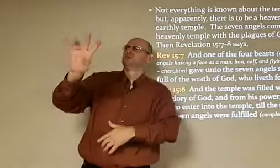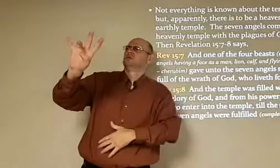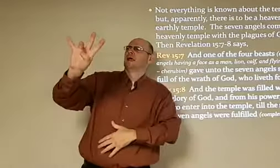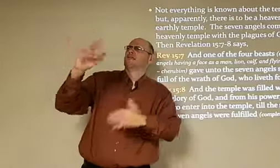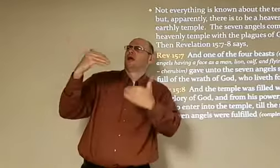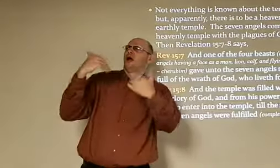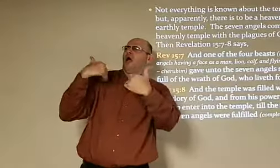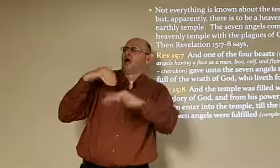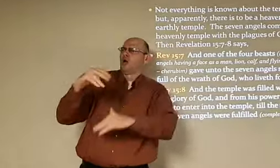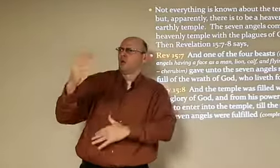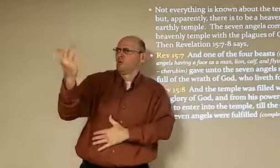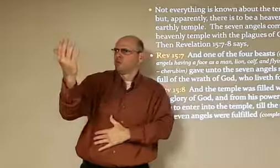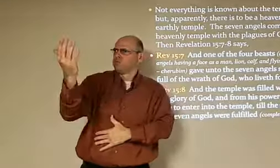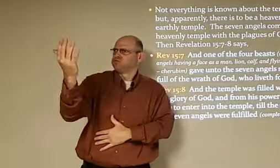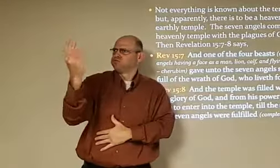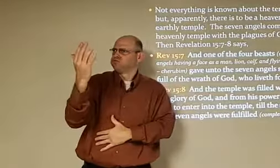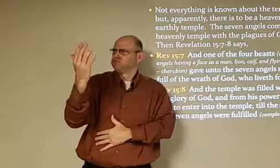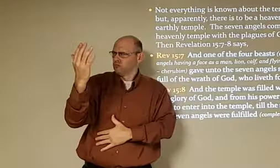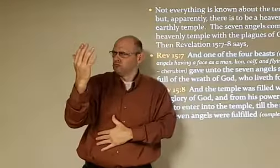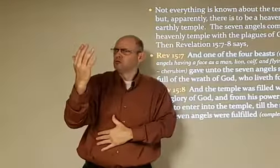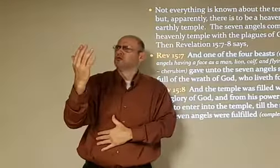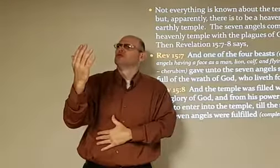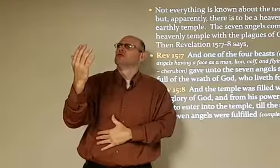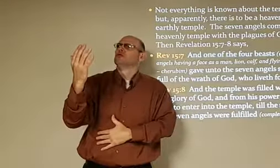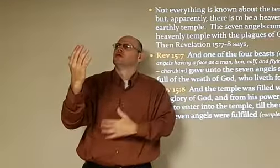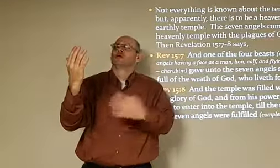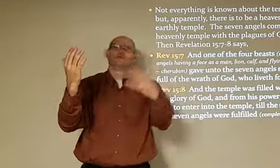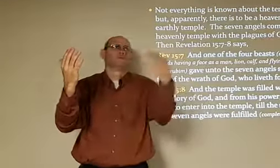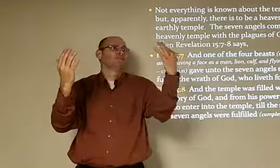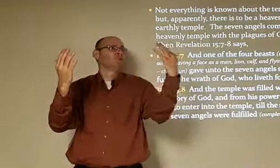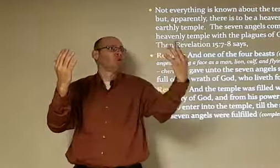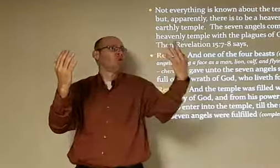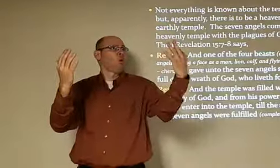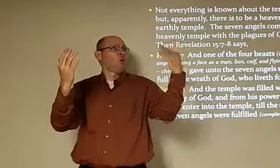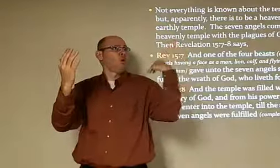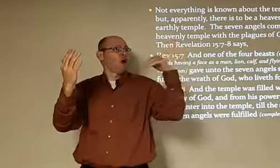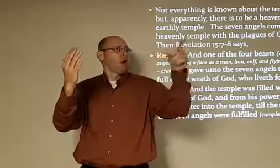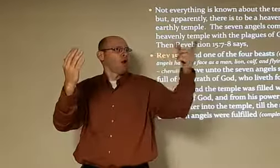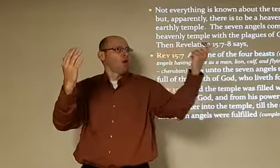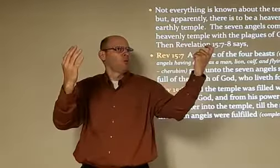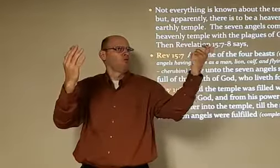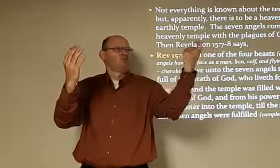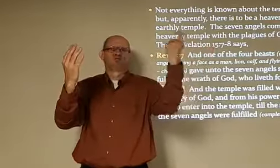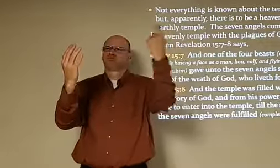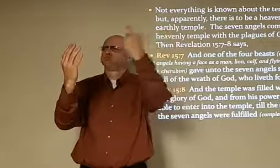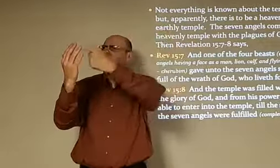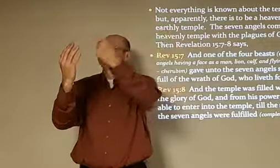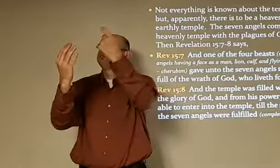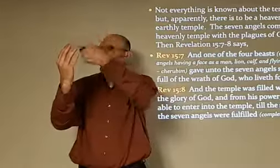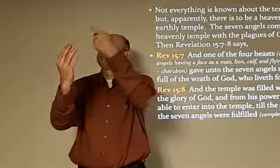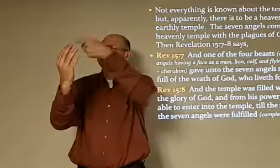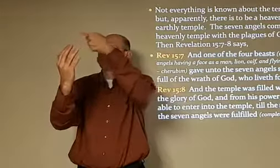noticed at the temple there were seven angels, they were coming out. He looked, he saw four angels, they